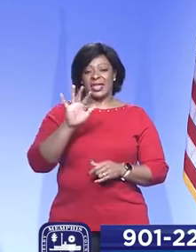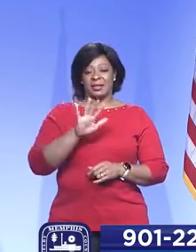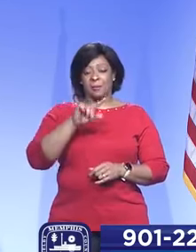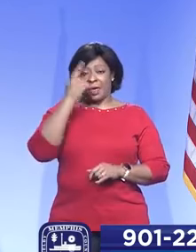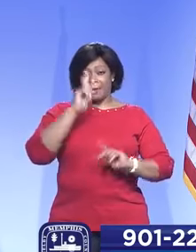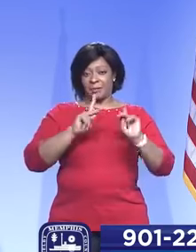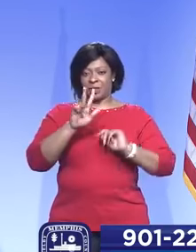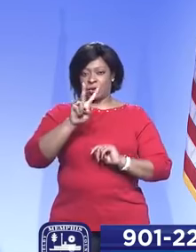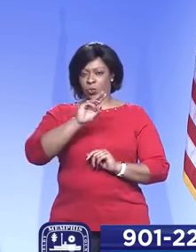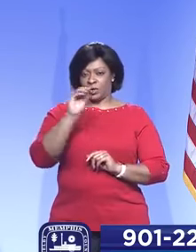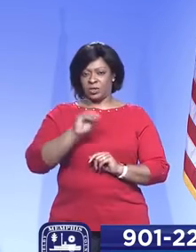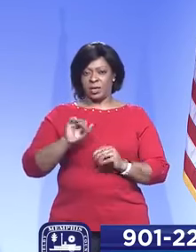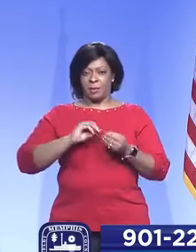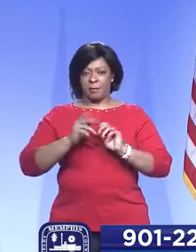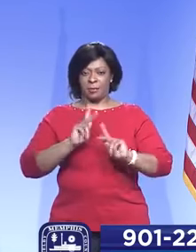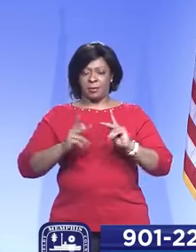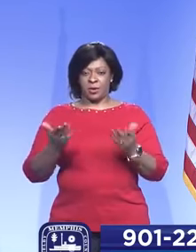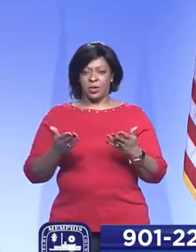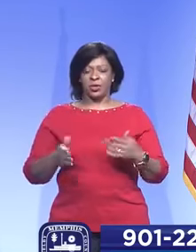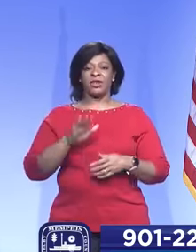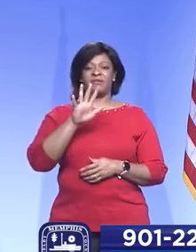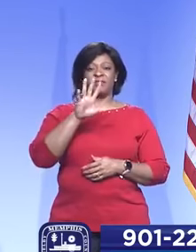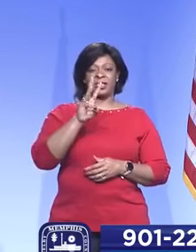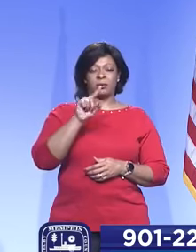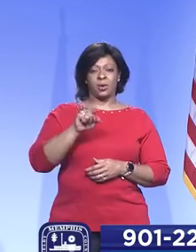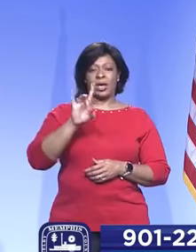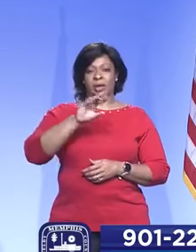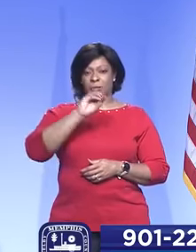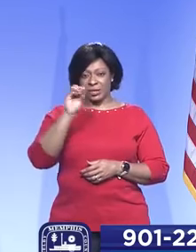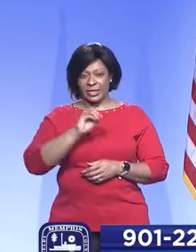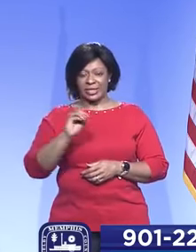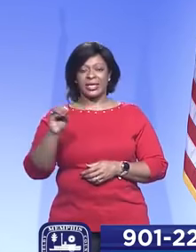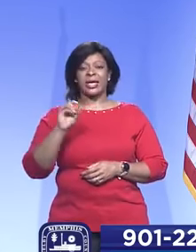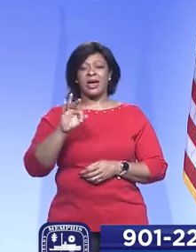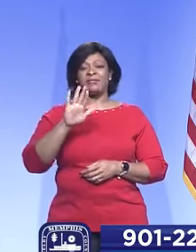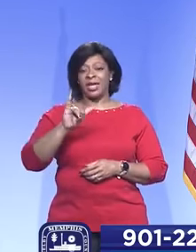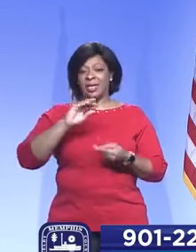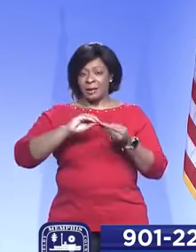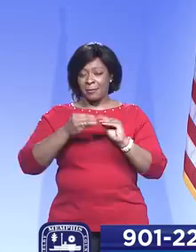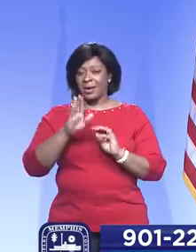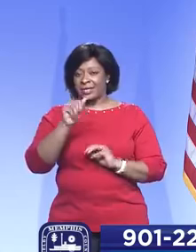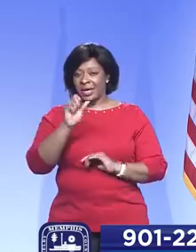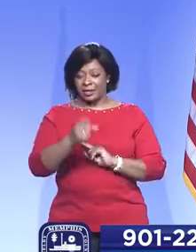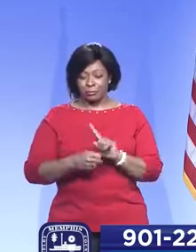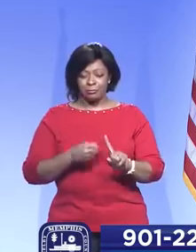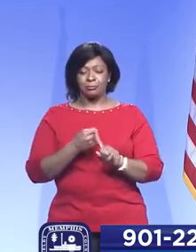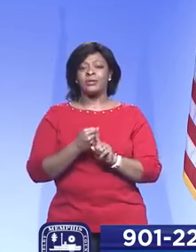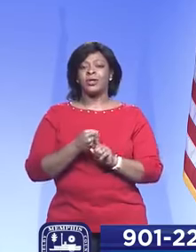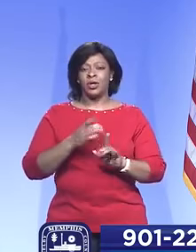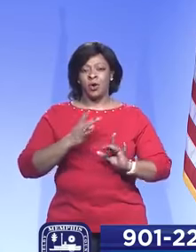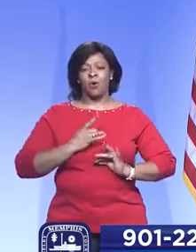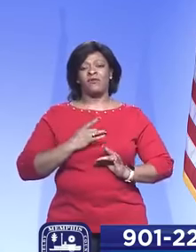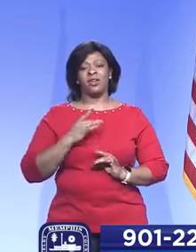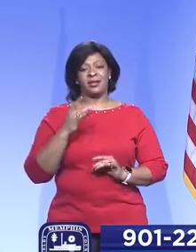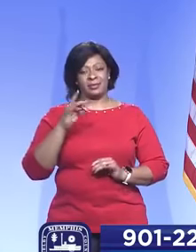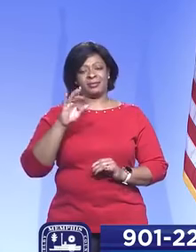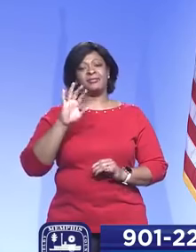population, but it's making up 56.8% of the cases of COVID-19.